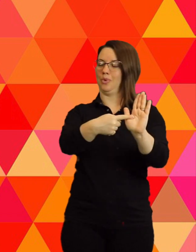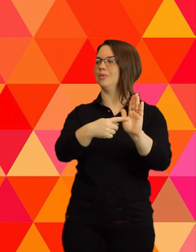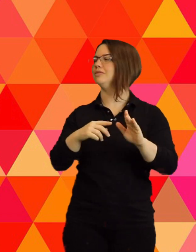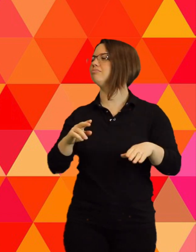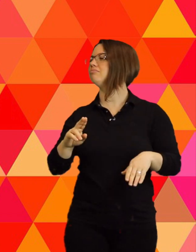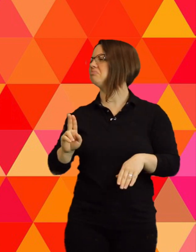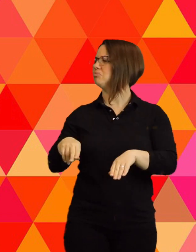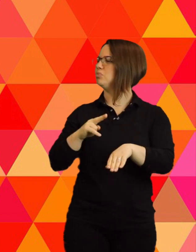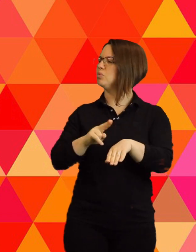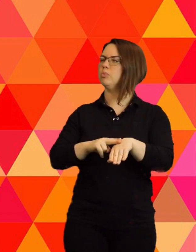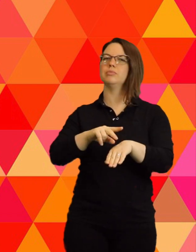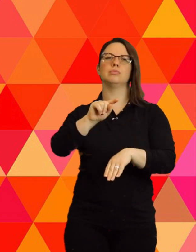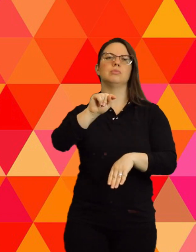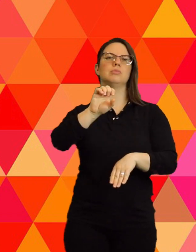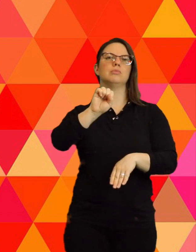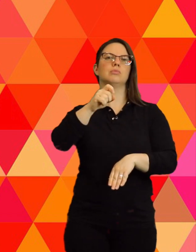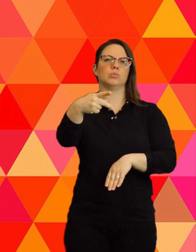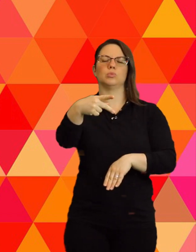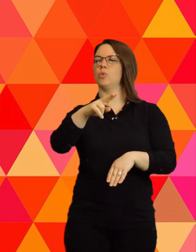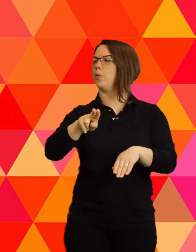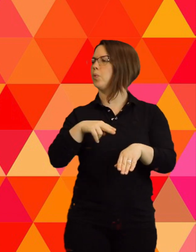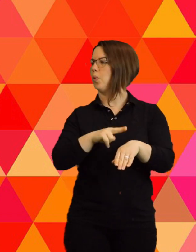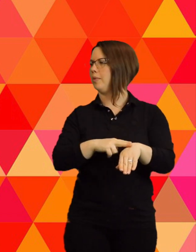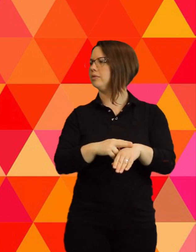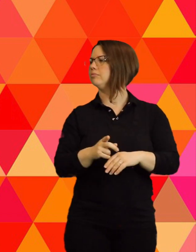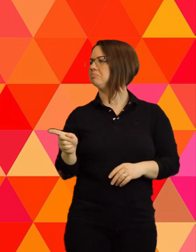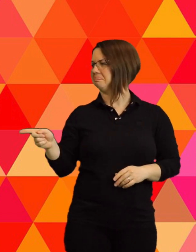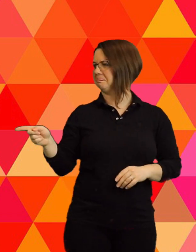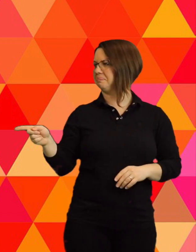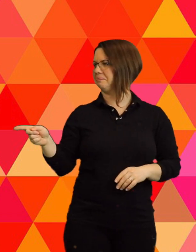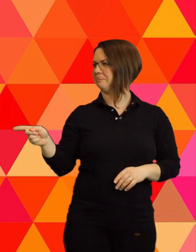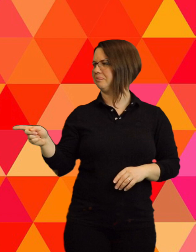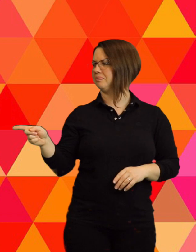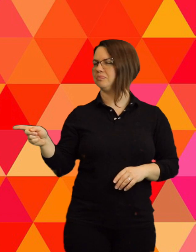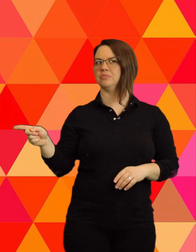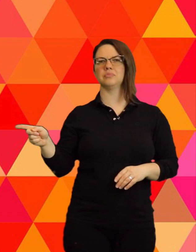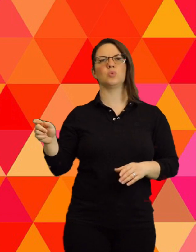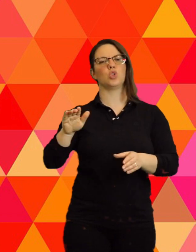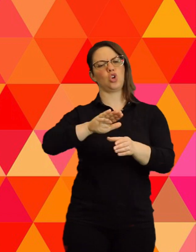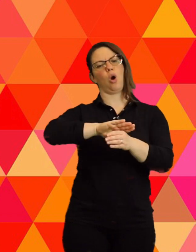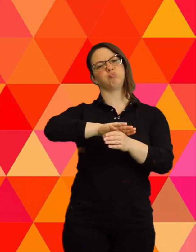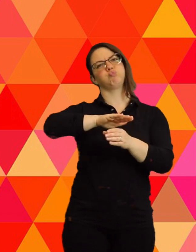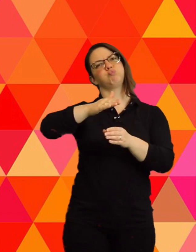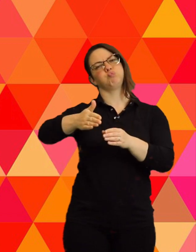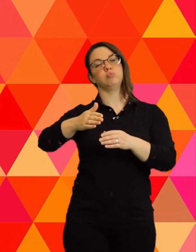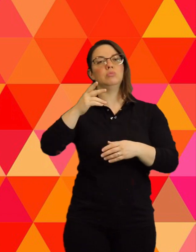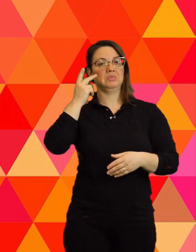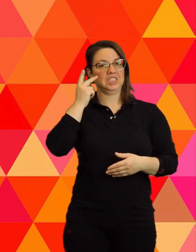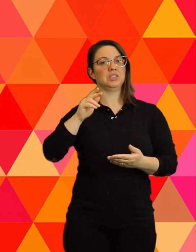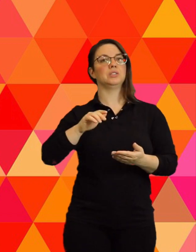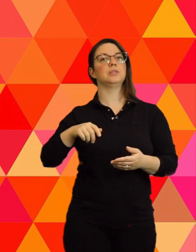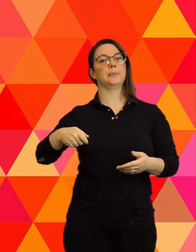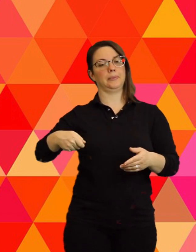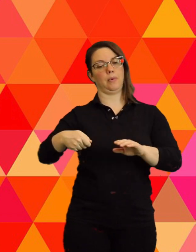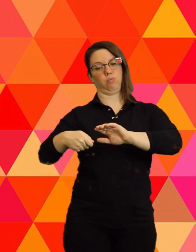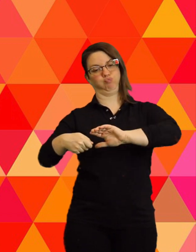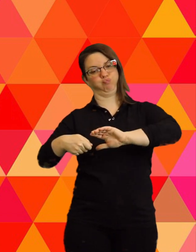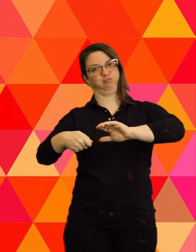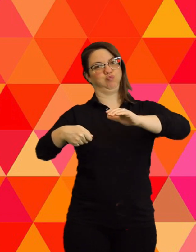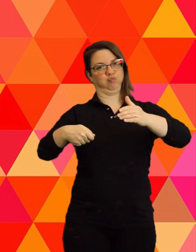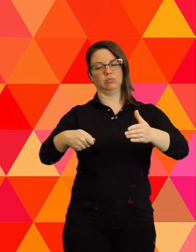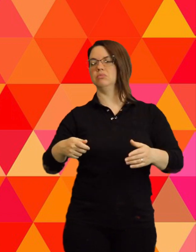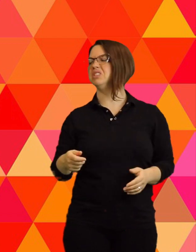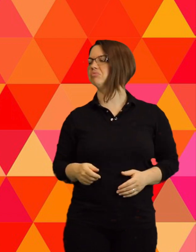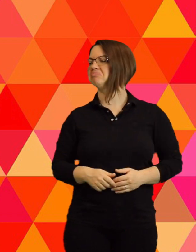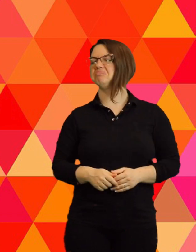going to take a big scoop of it. So it's heaping there, you can see, and we're just going to toss that